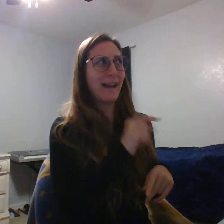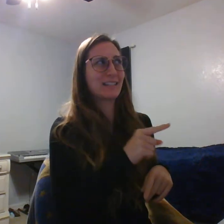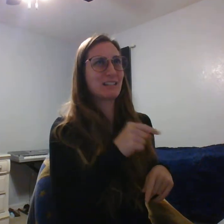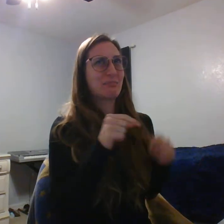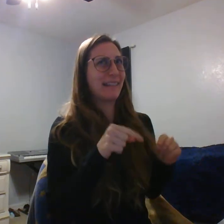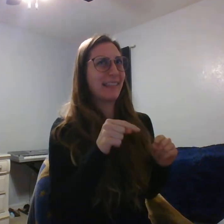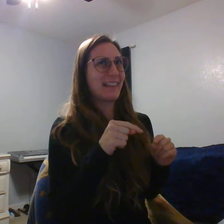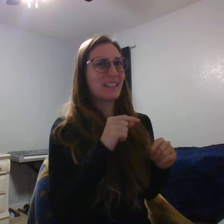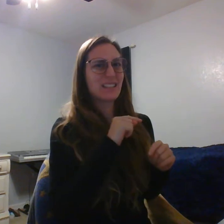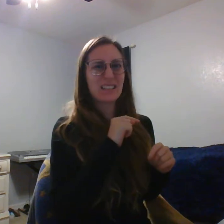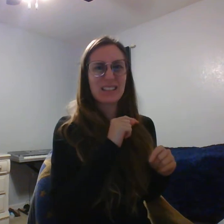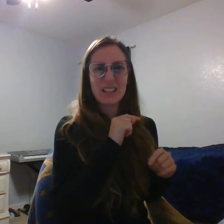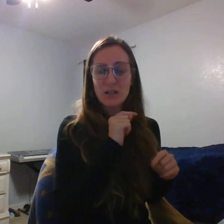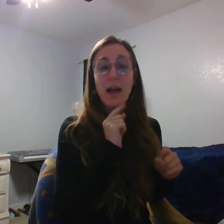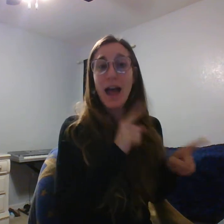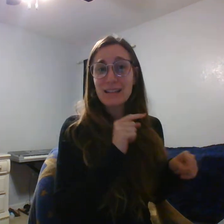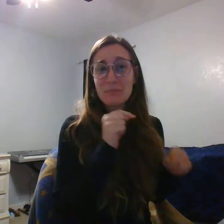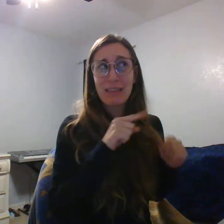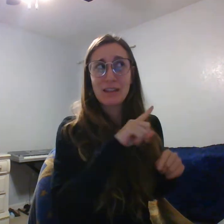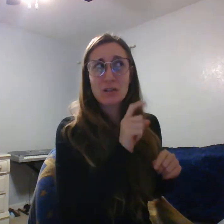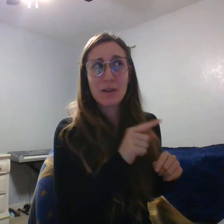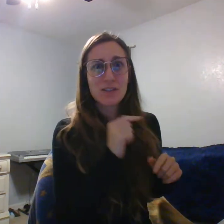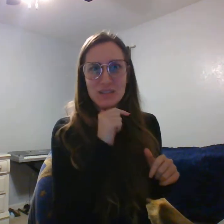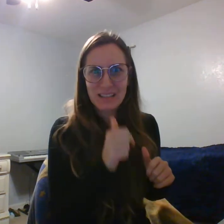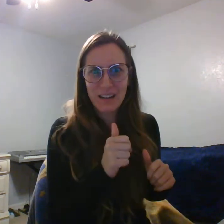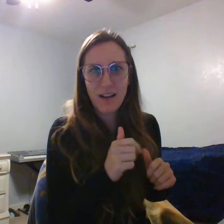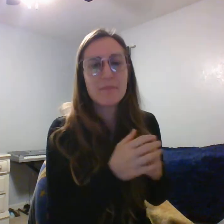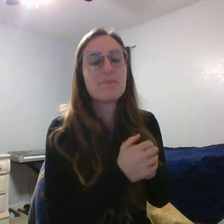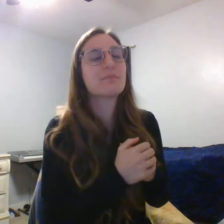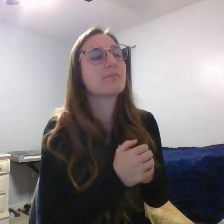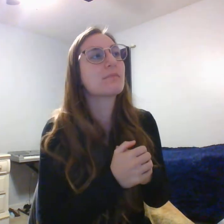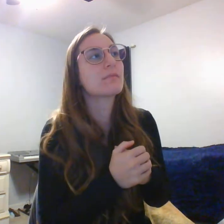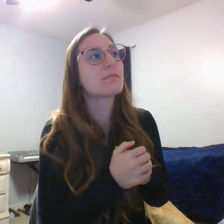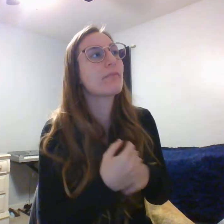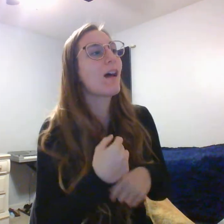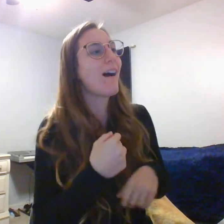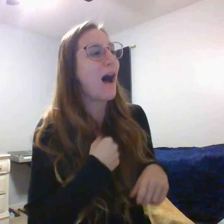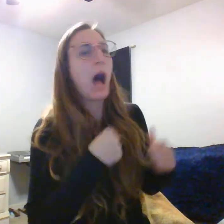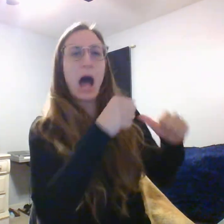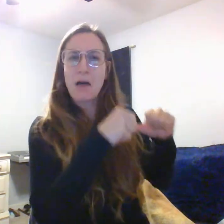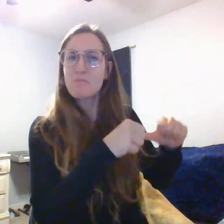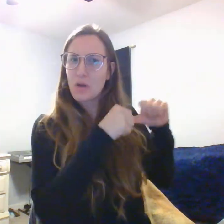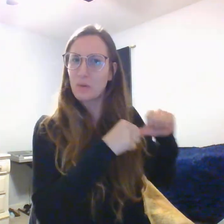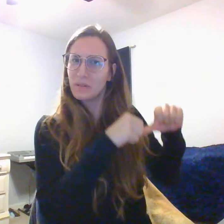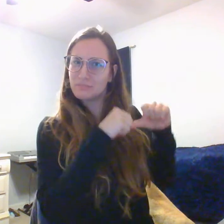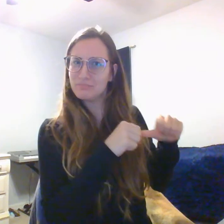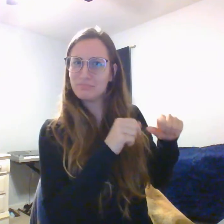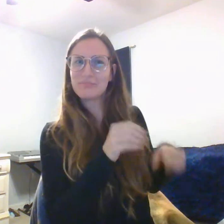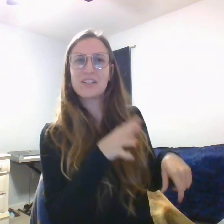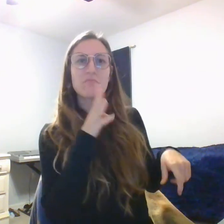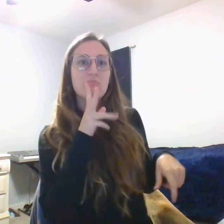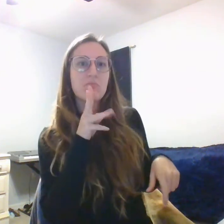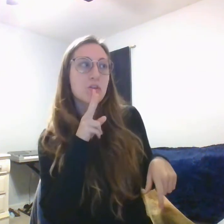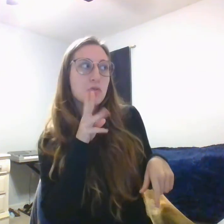chugging along, kind of wading through water that's probably up to shin level, where it's